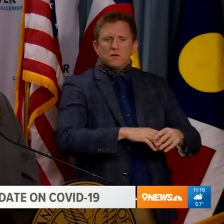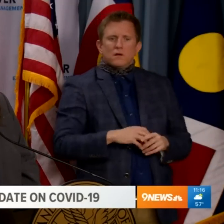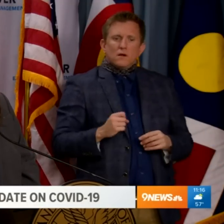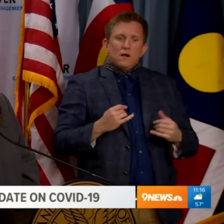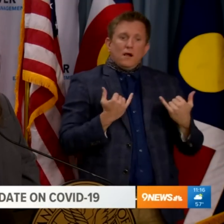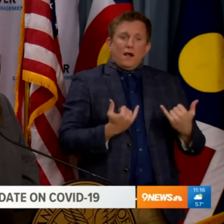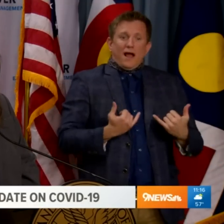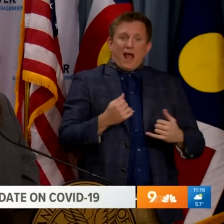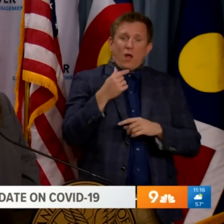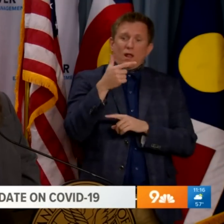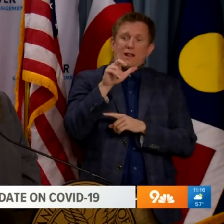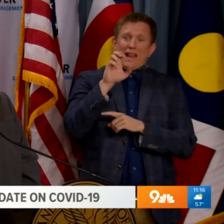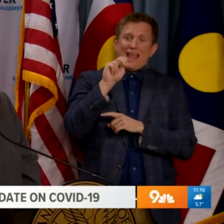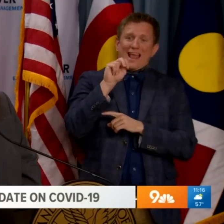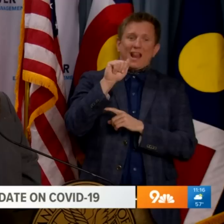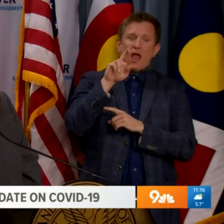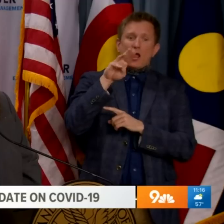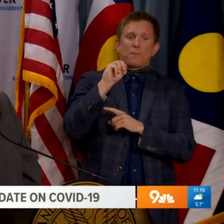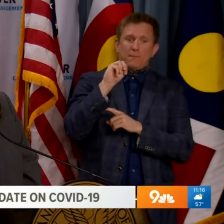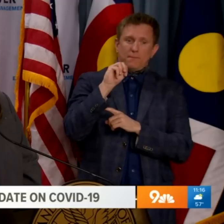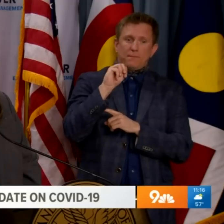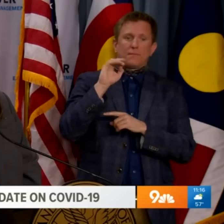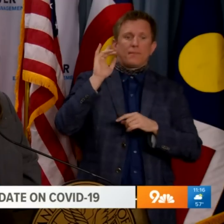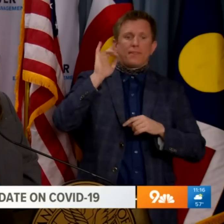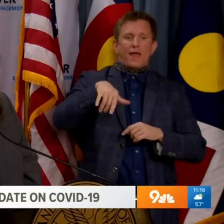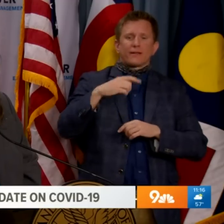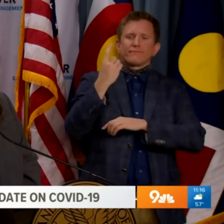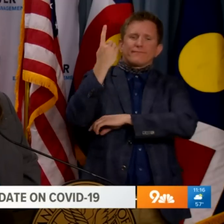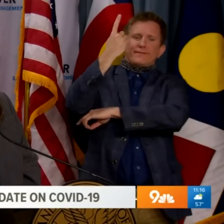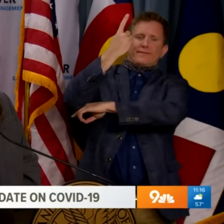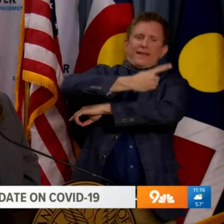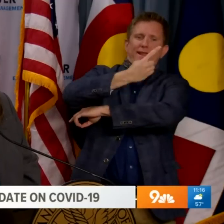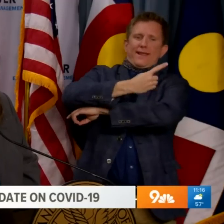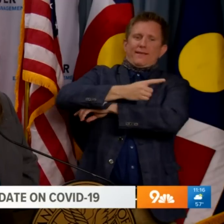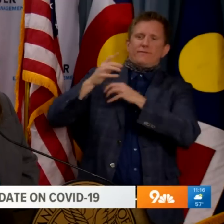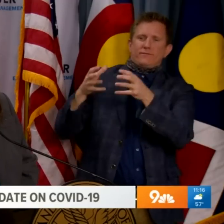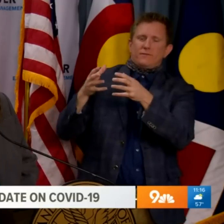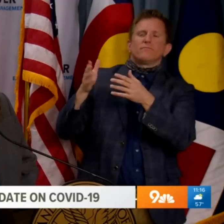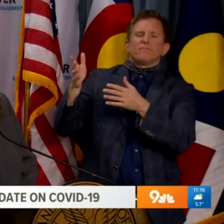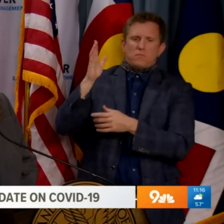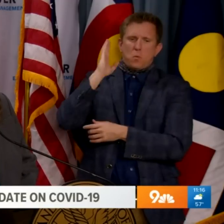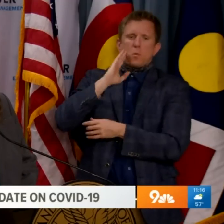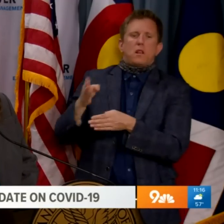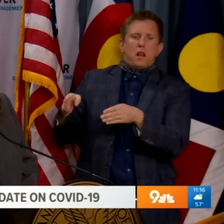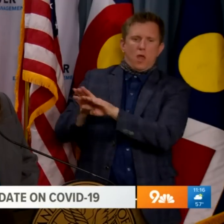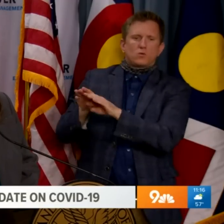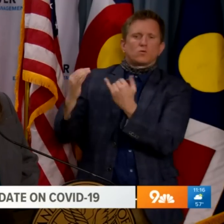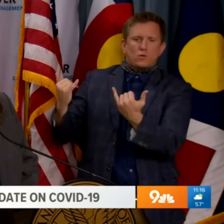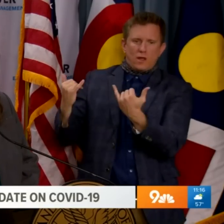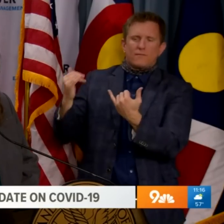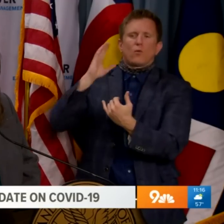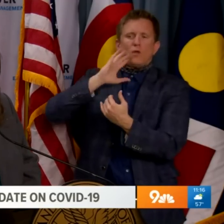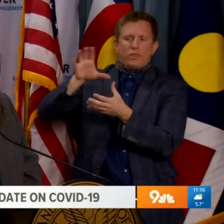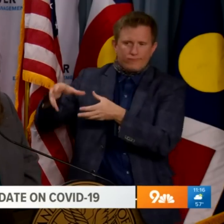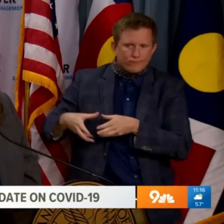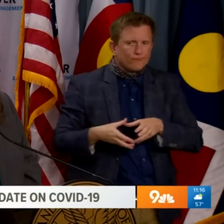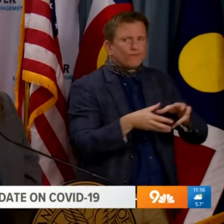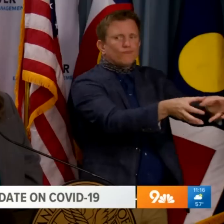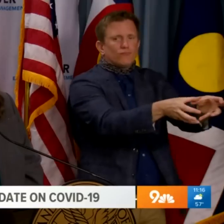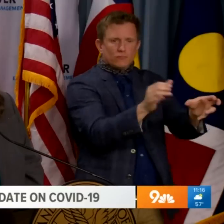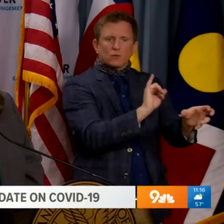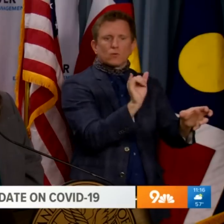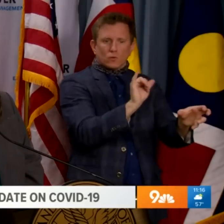distancing at their current facility. The Coliseum is a 24/7 shelter, and with this day shelter in place here, the city will be closing